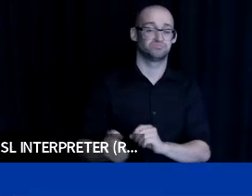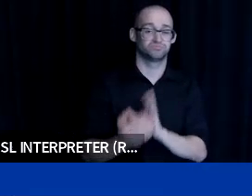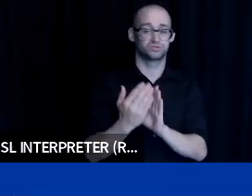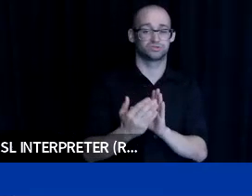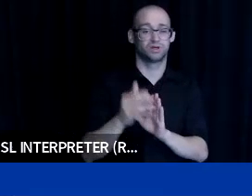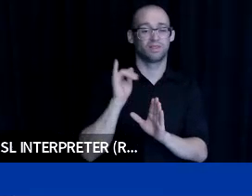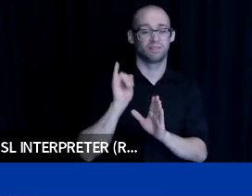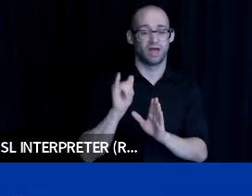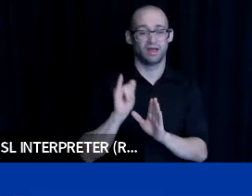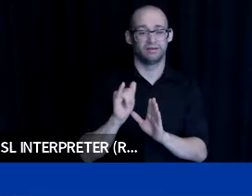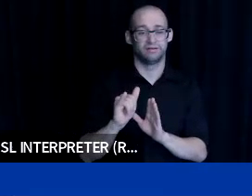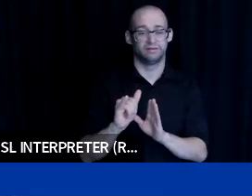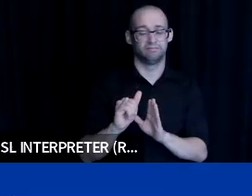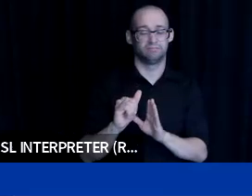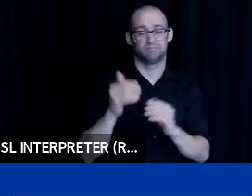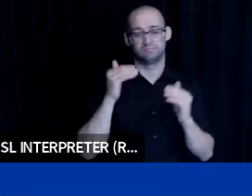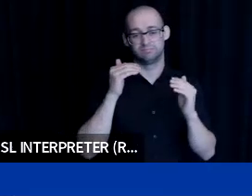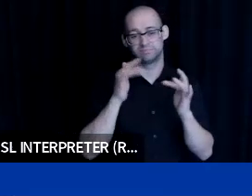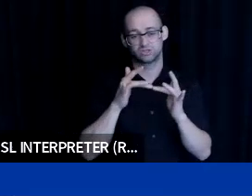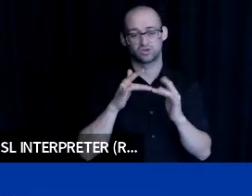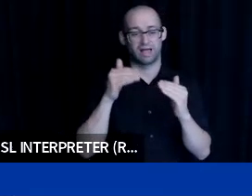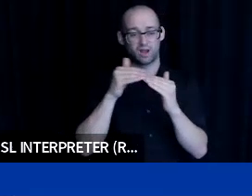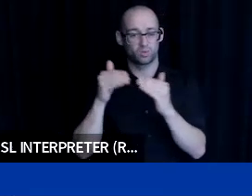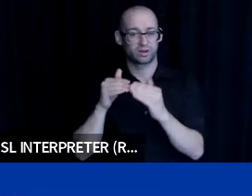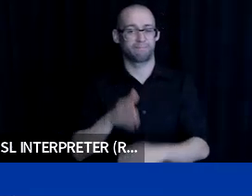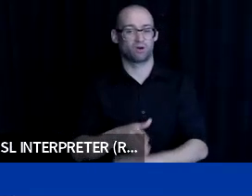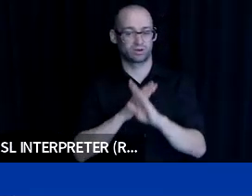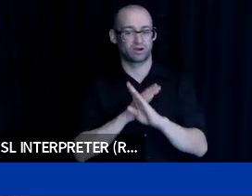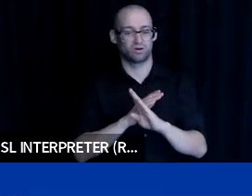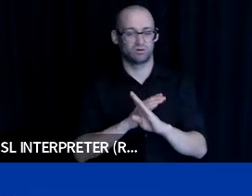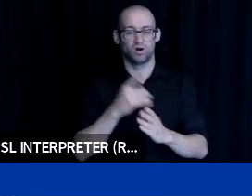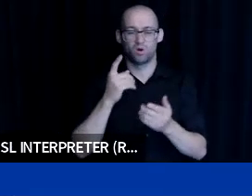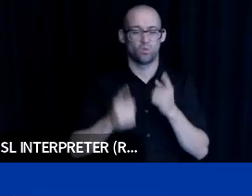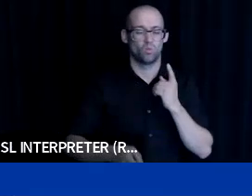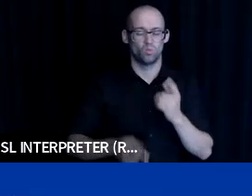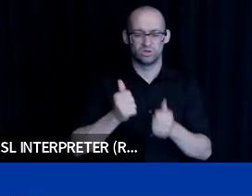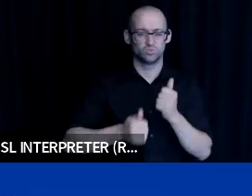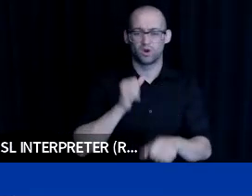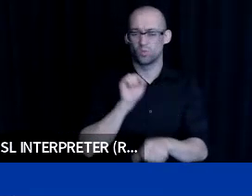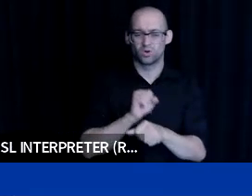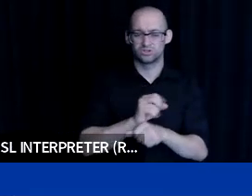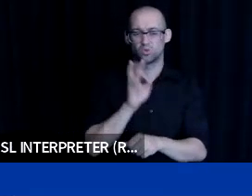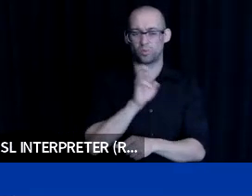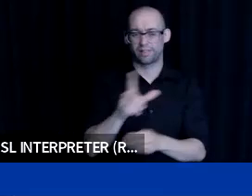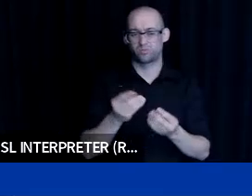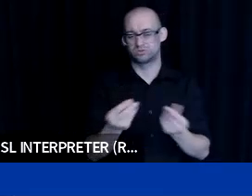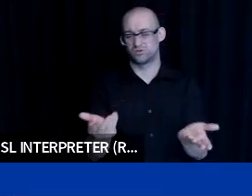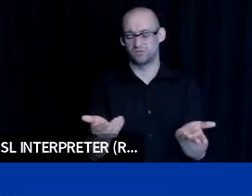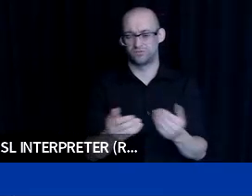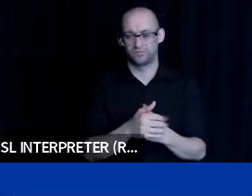barriers? And that includes both funded programs, unfunded programs, if there's programs out there that need